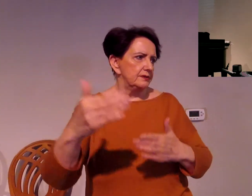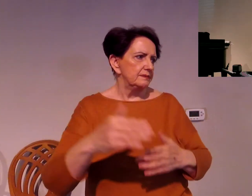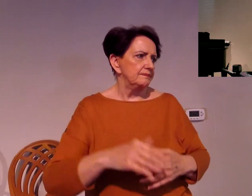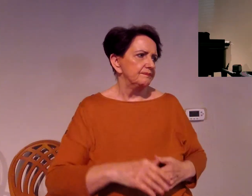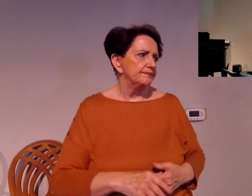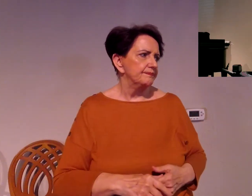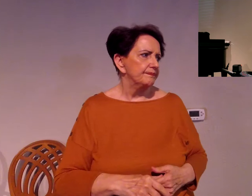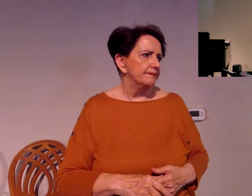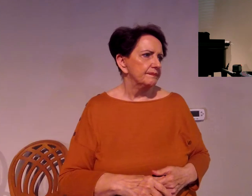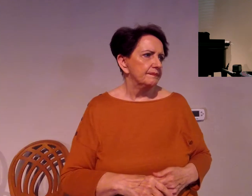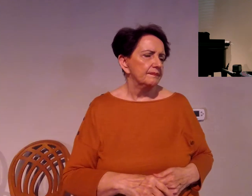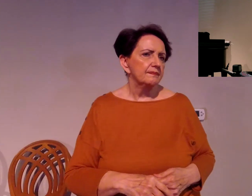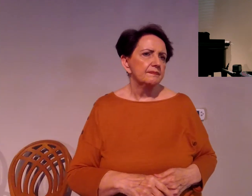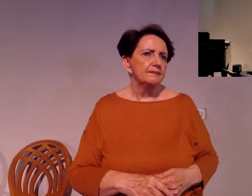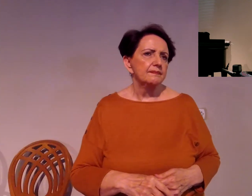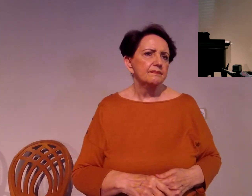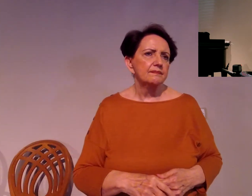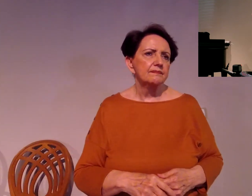Gratitude.